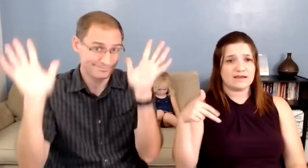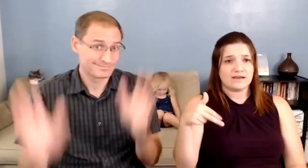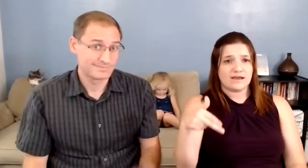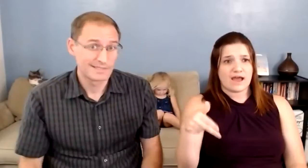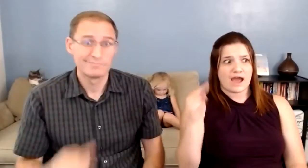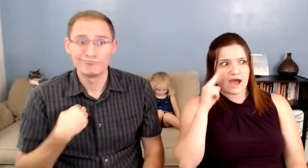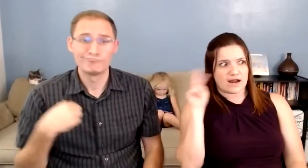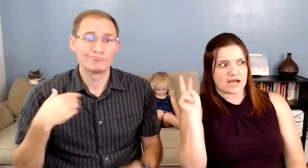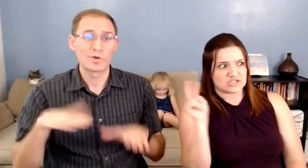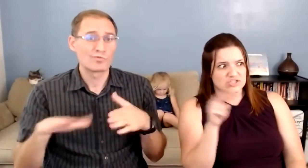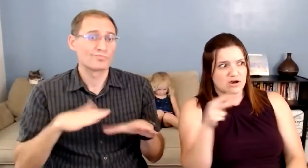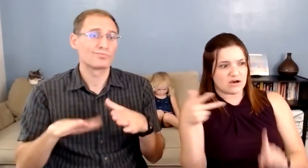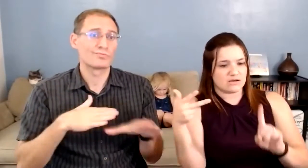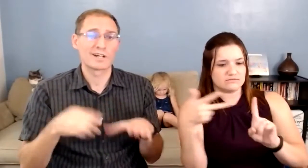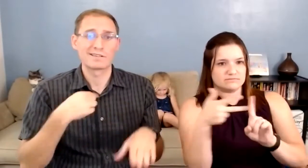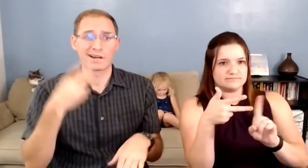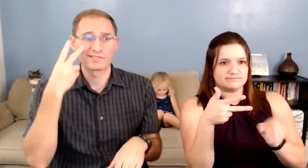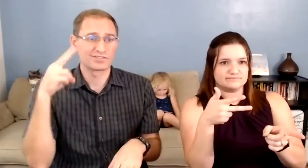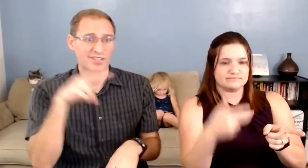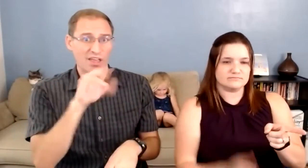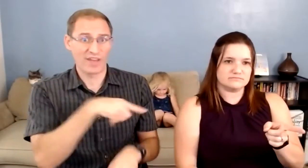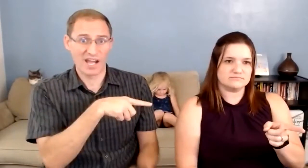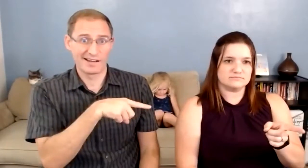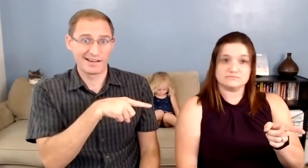walking and I saw,